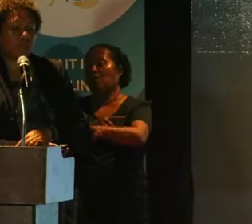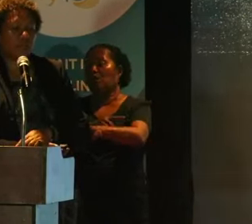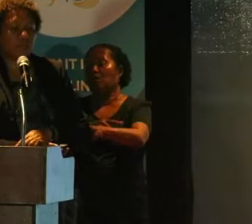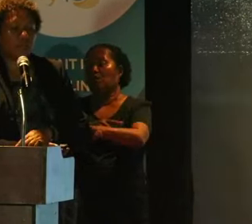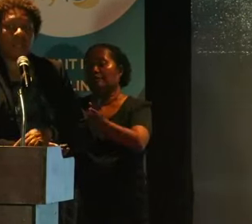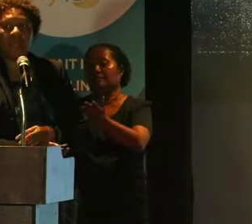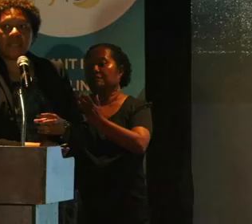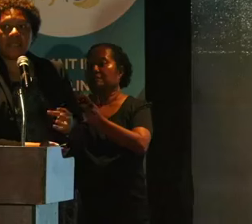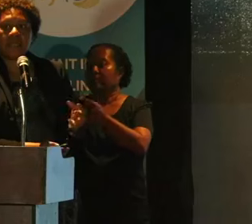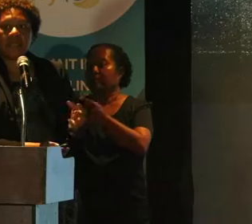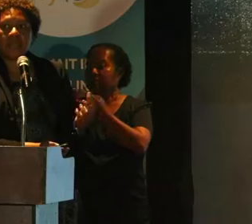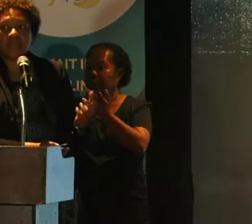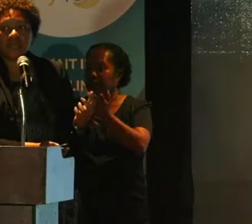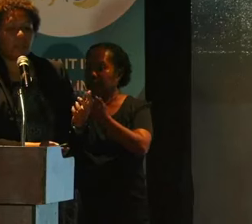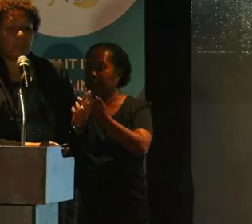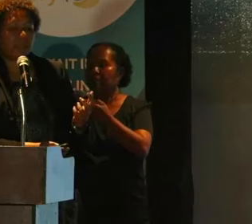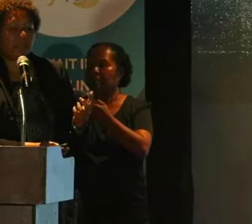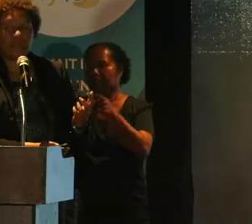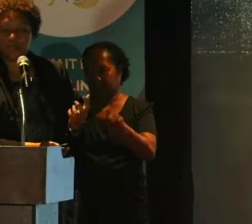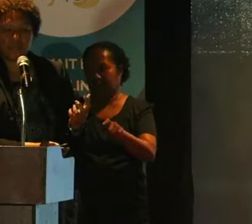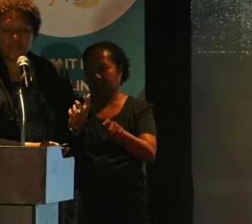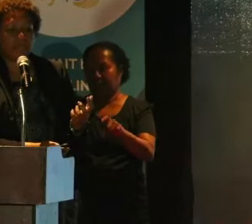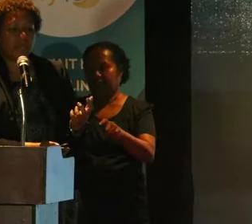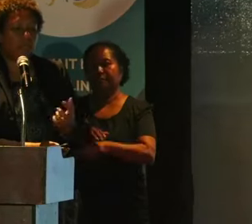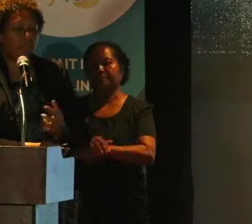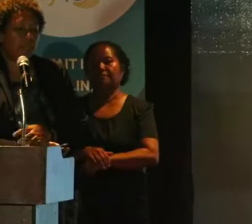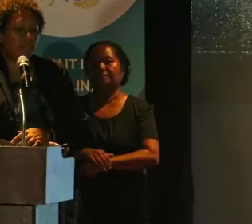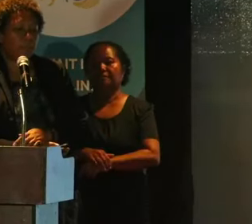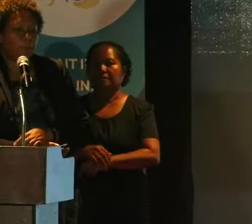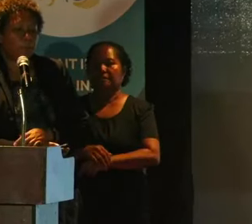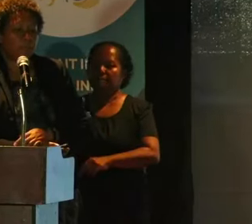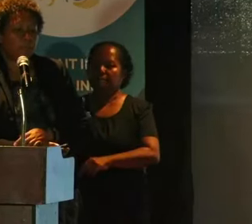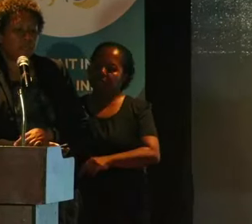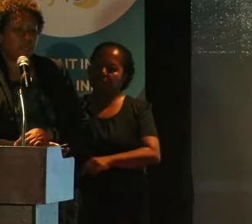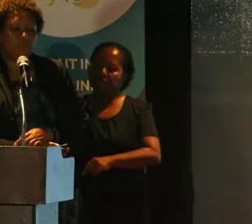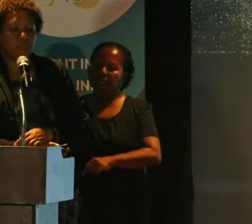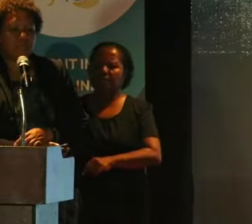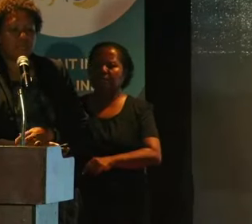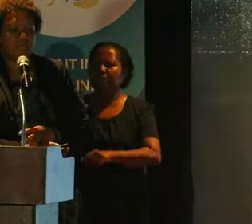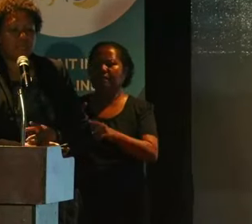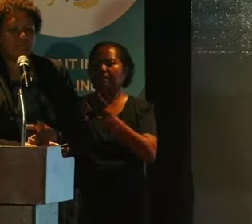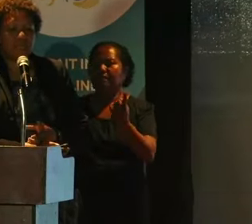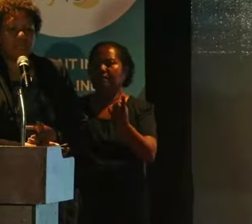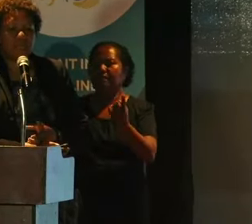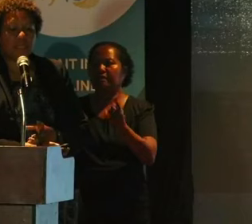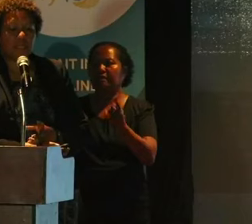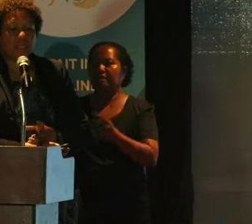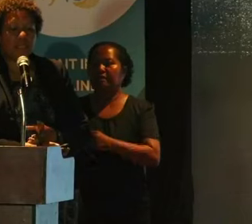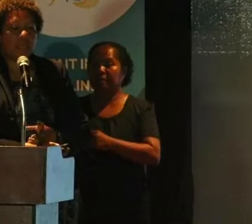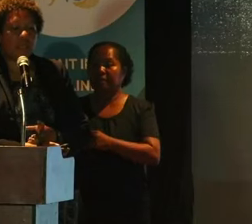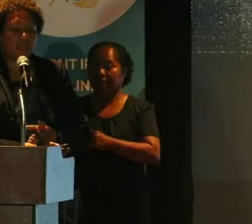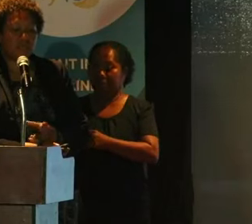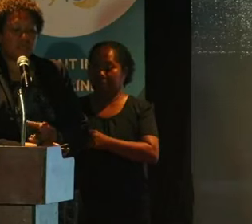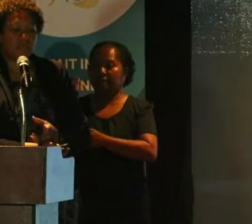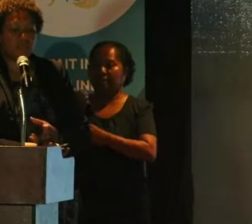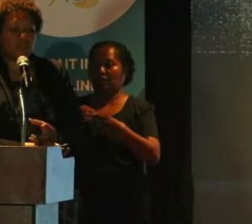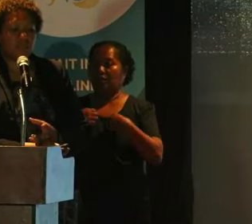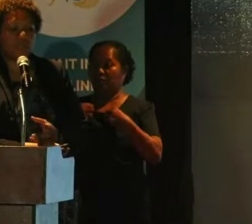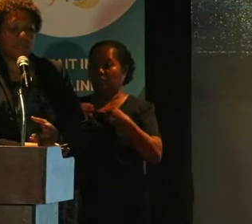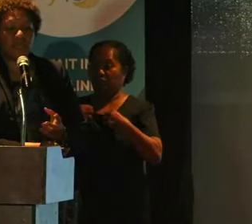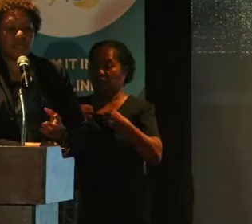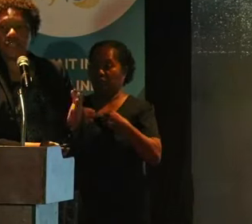licenses. For trade license, it depends on the class of the license. So for example, secondhand dealers, it's valid until